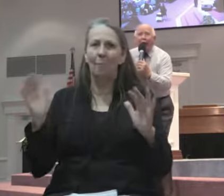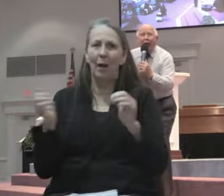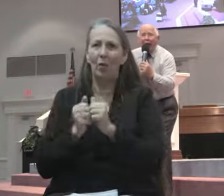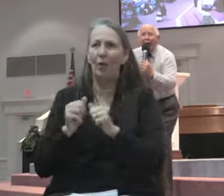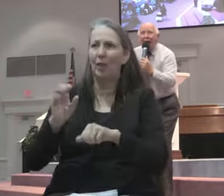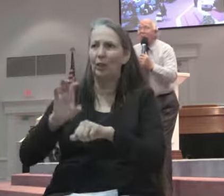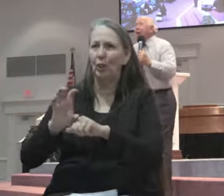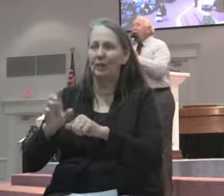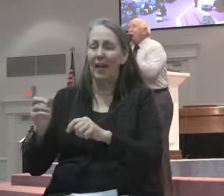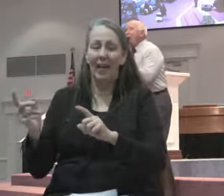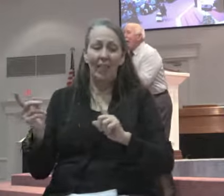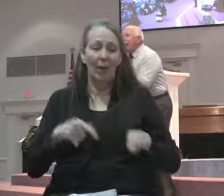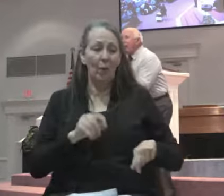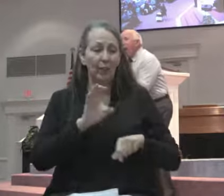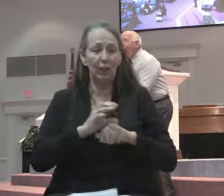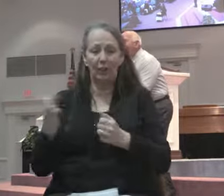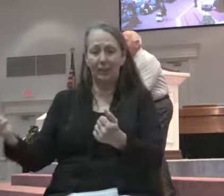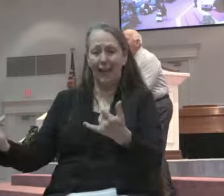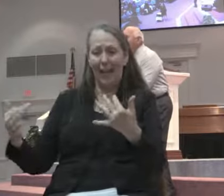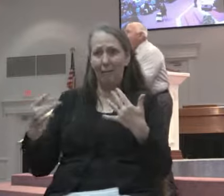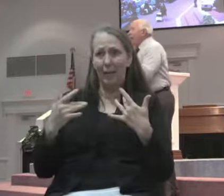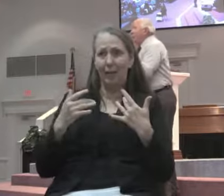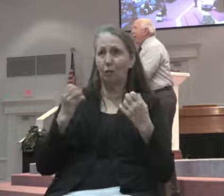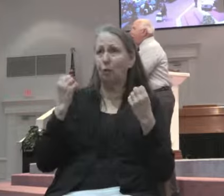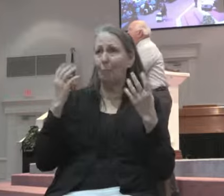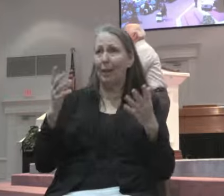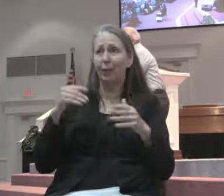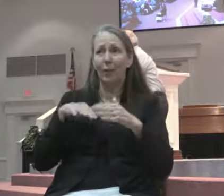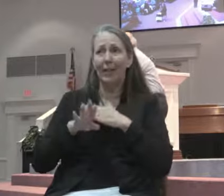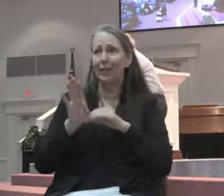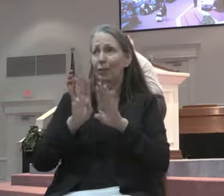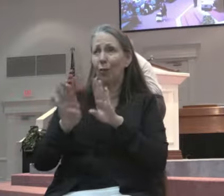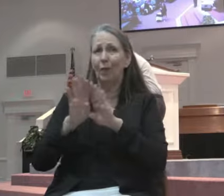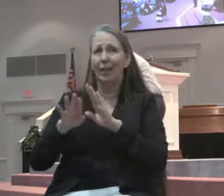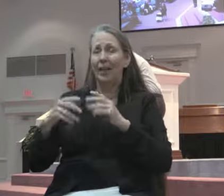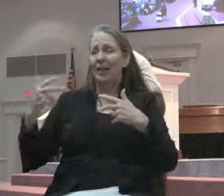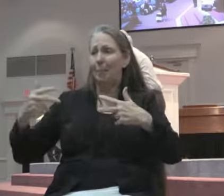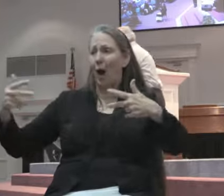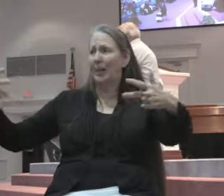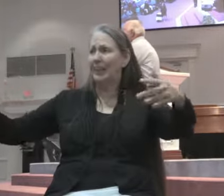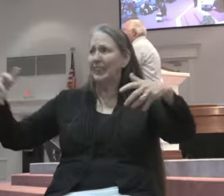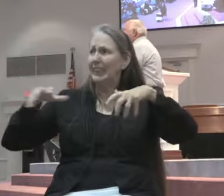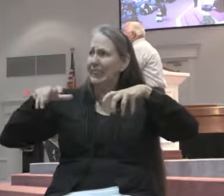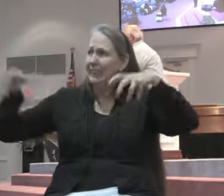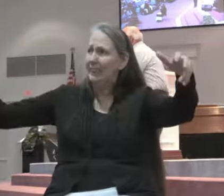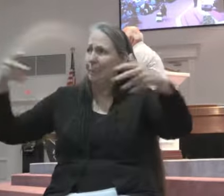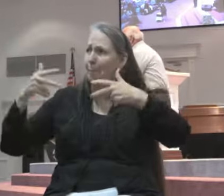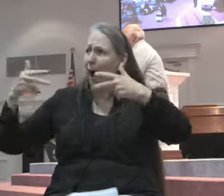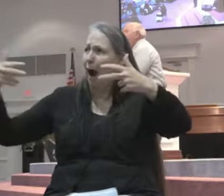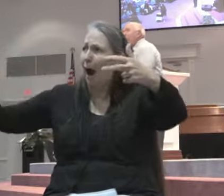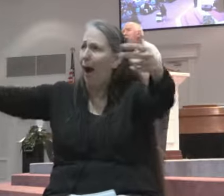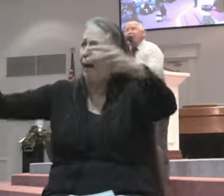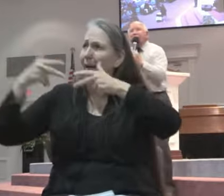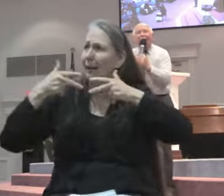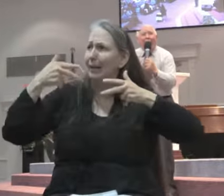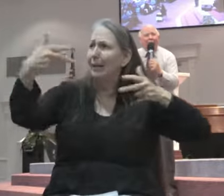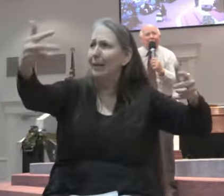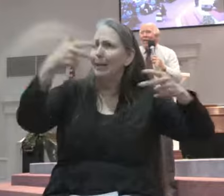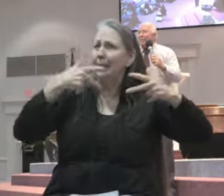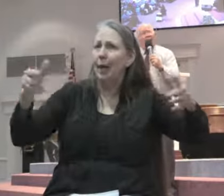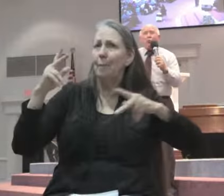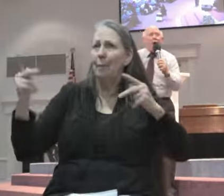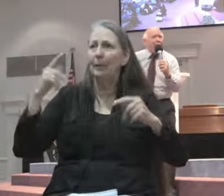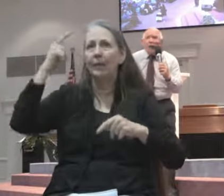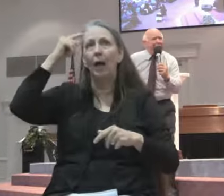so many, they couldn't get in the door. They couldn't park on the parking lot for people who